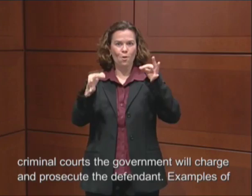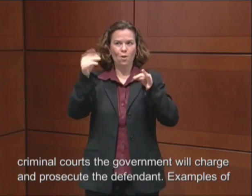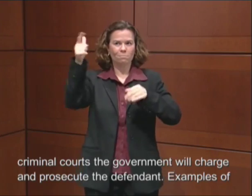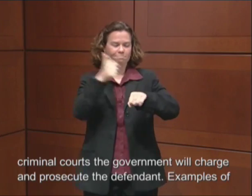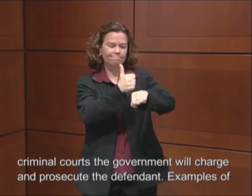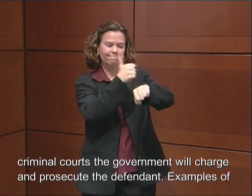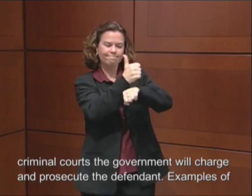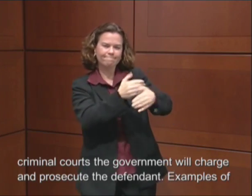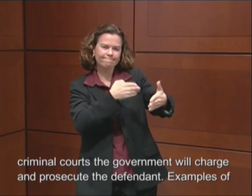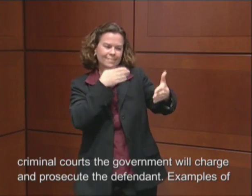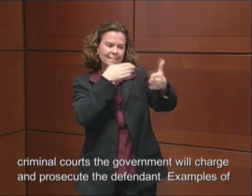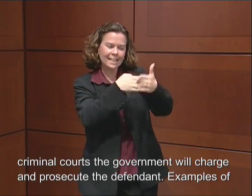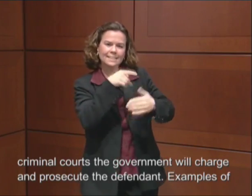prosecute the defendant.